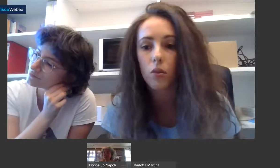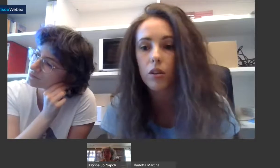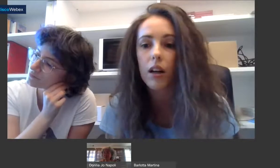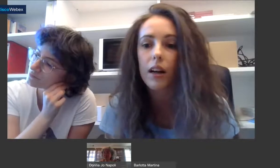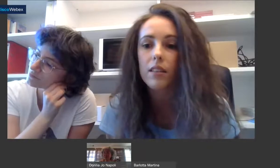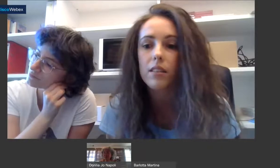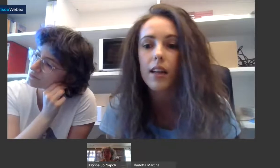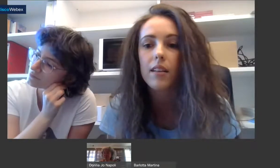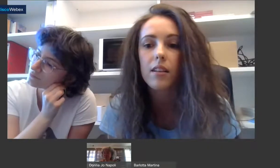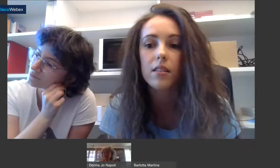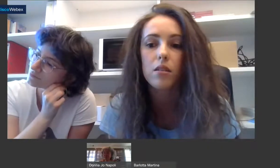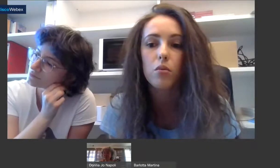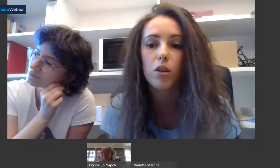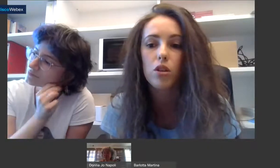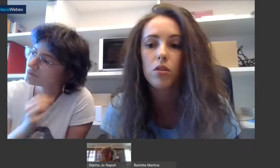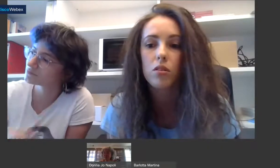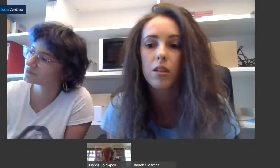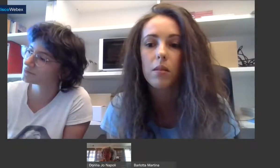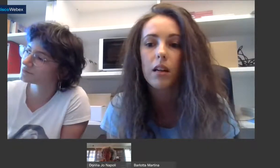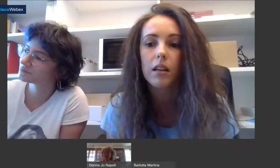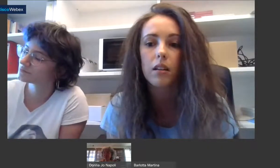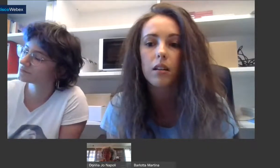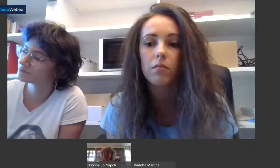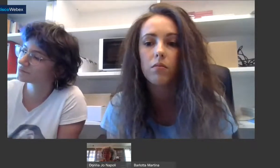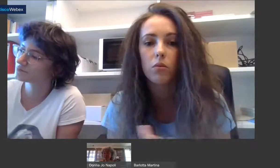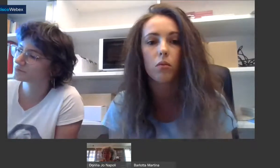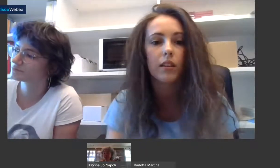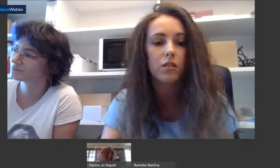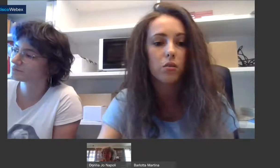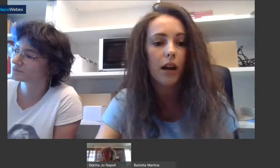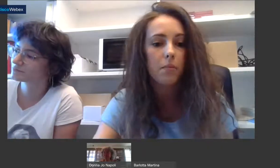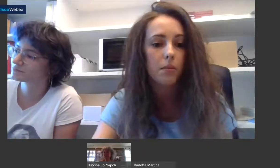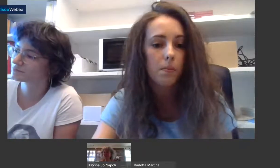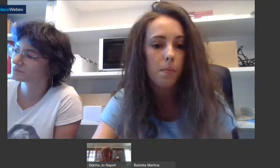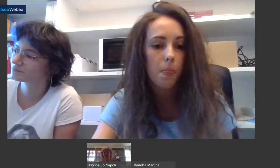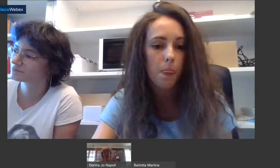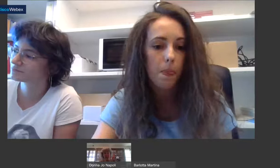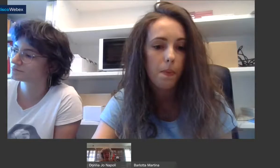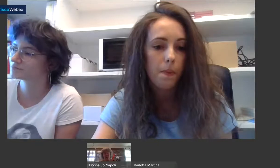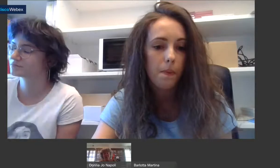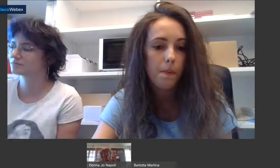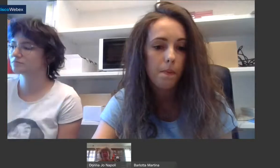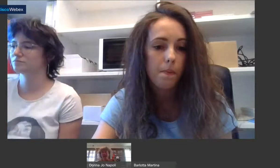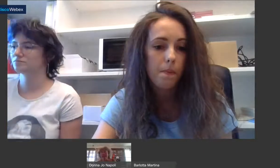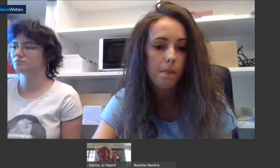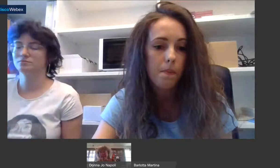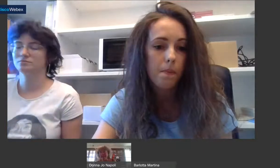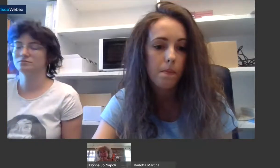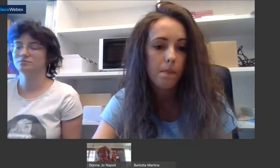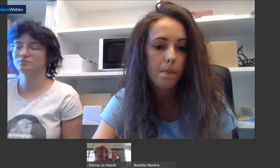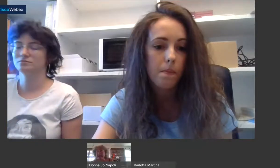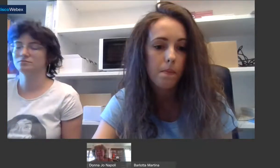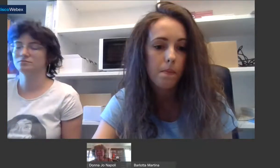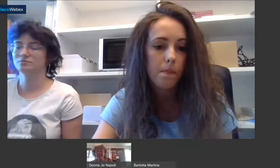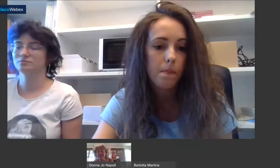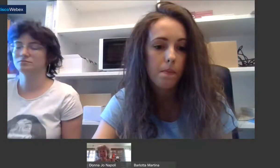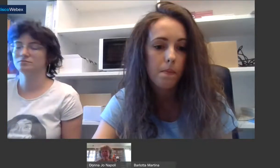or understanding in situations similar to the one I described. And the